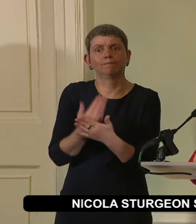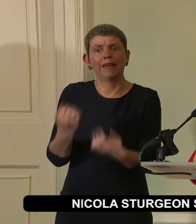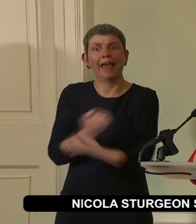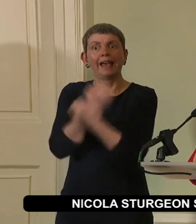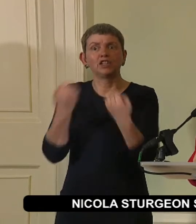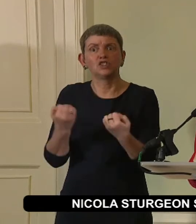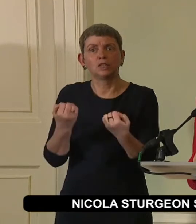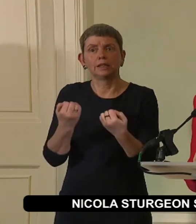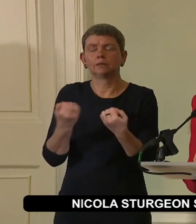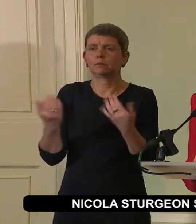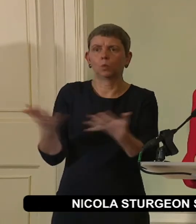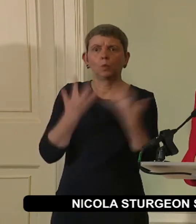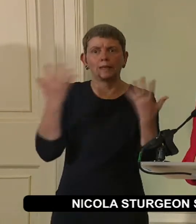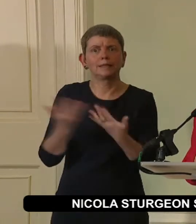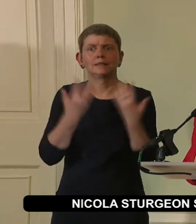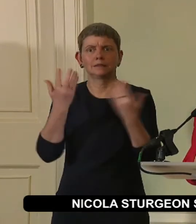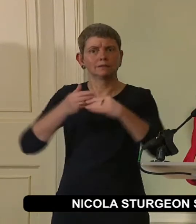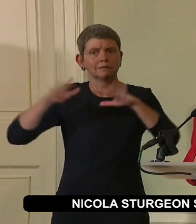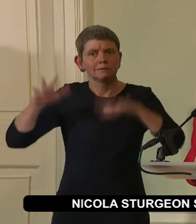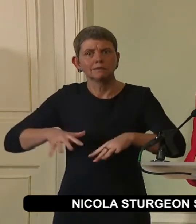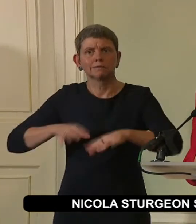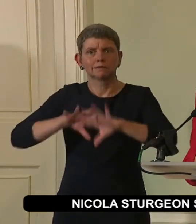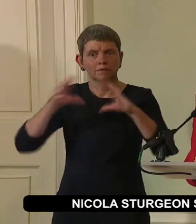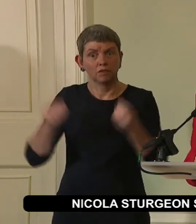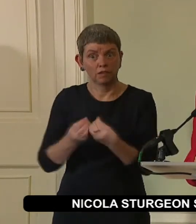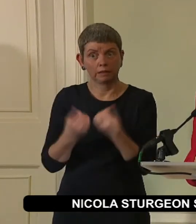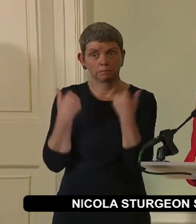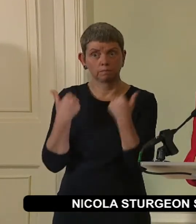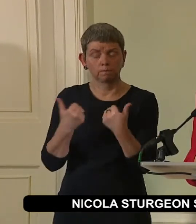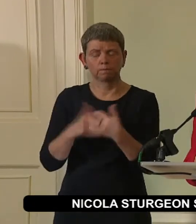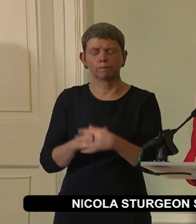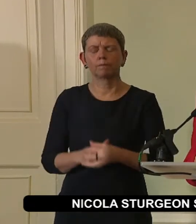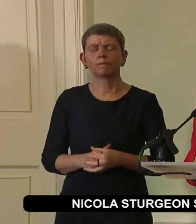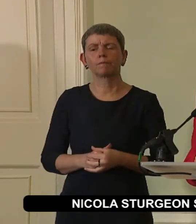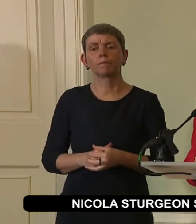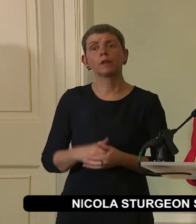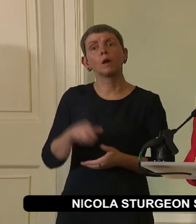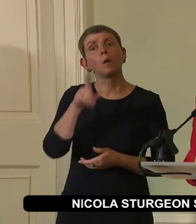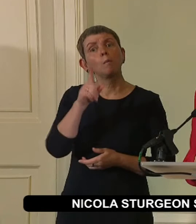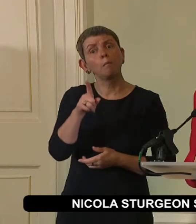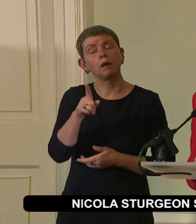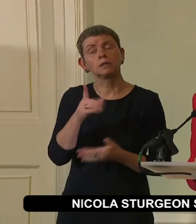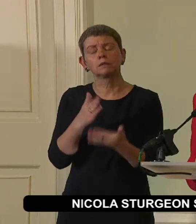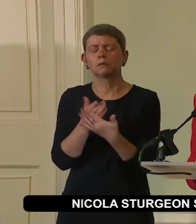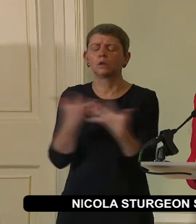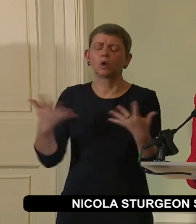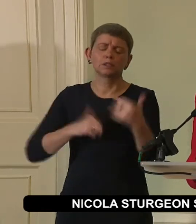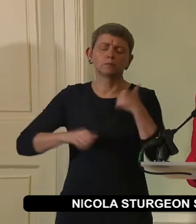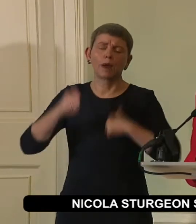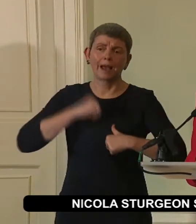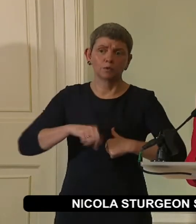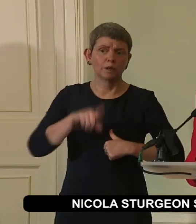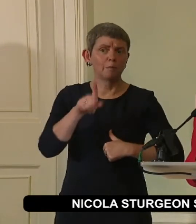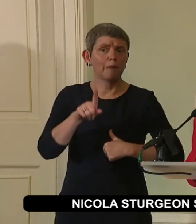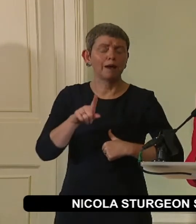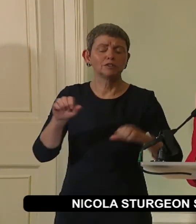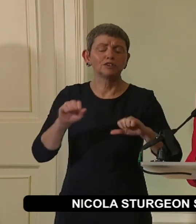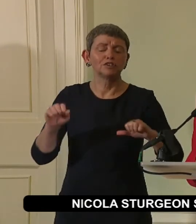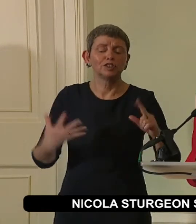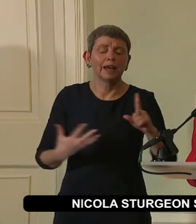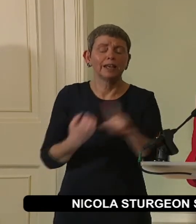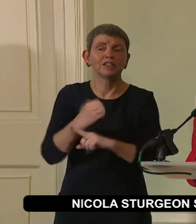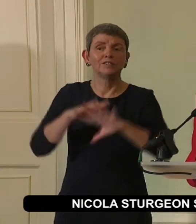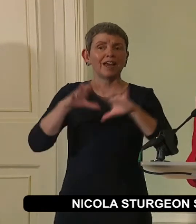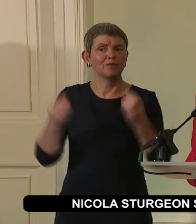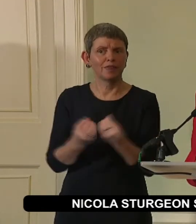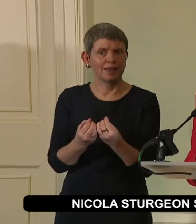resources. There is so much that I am proud of, but there is always so much more to be done. I look forward